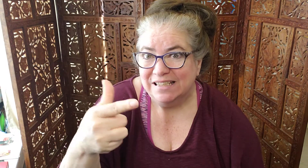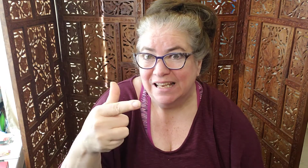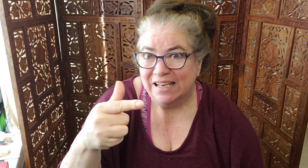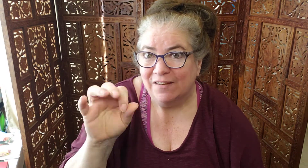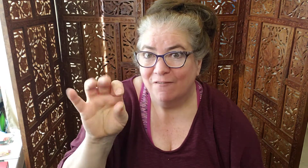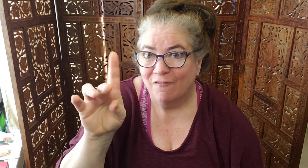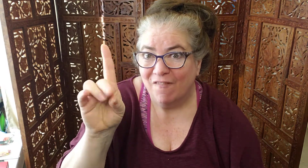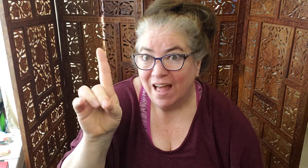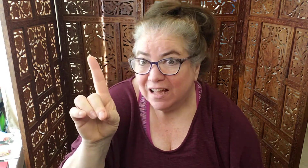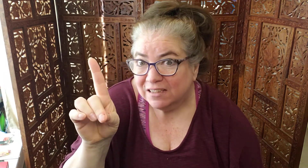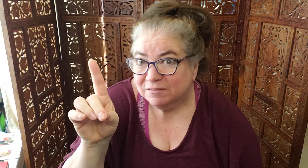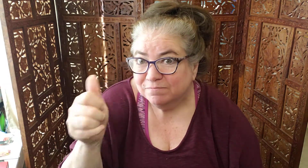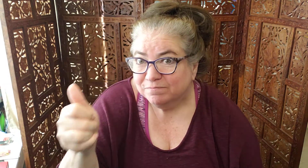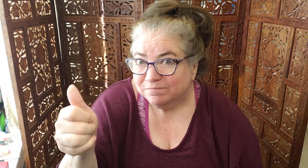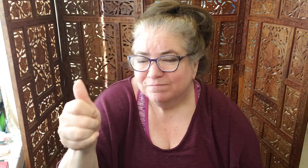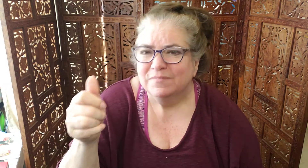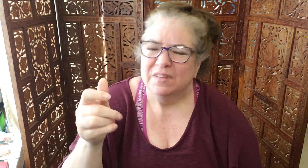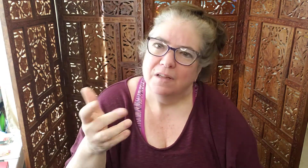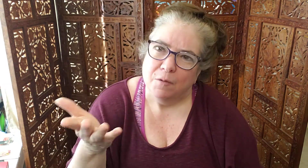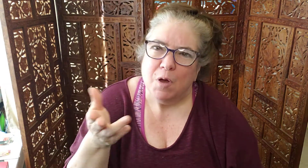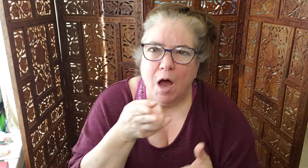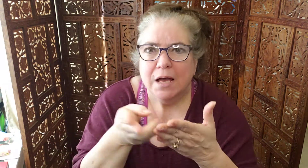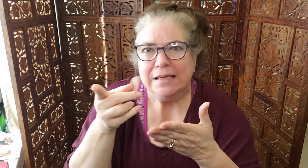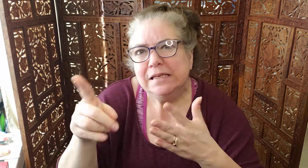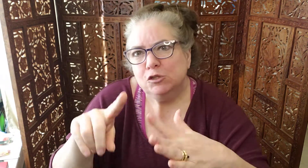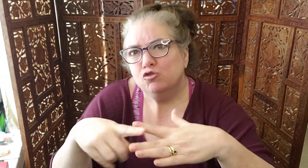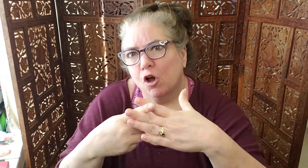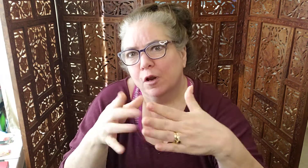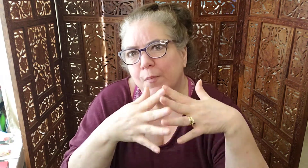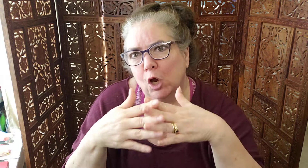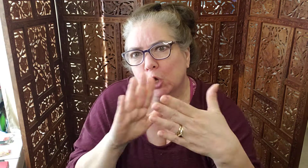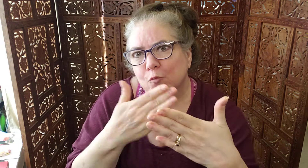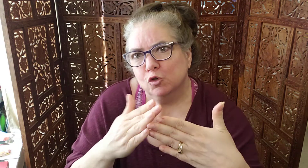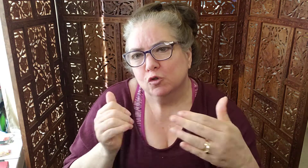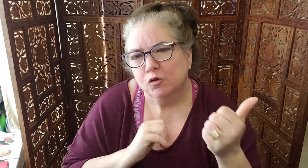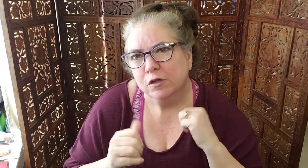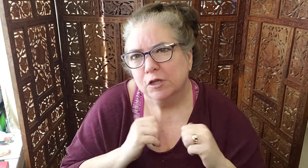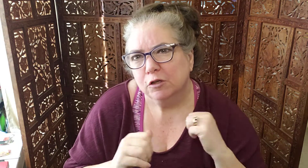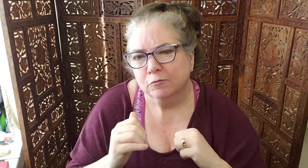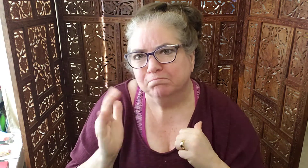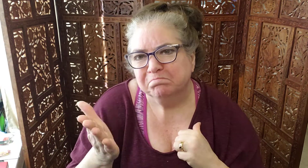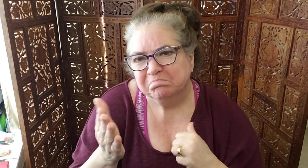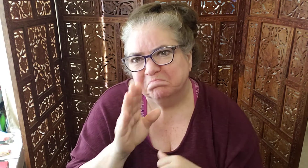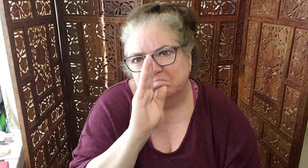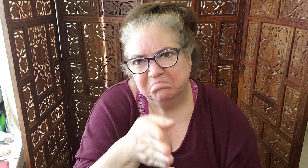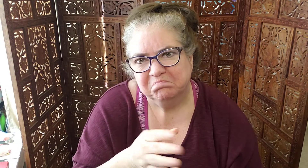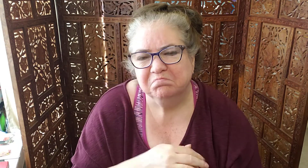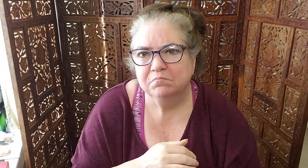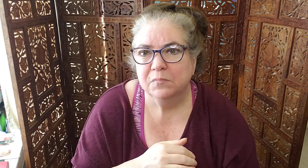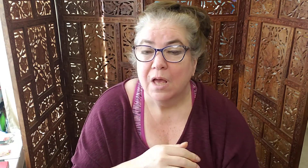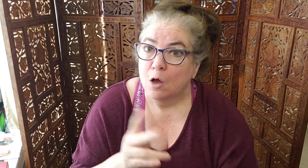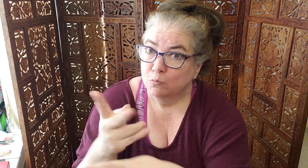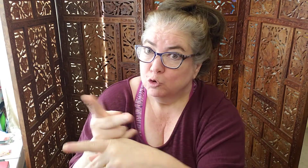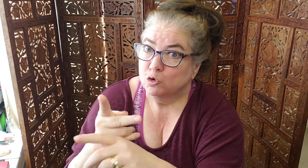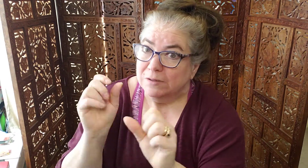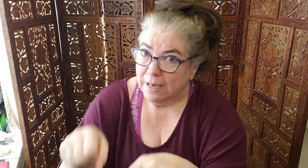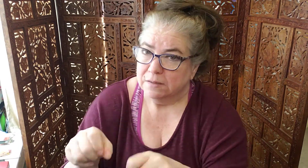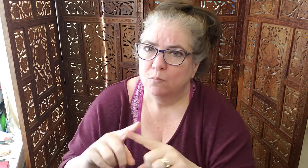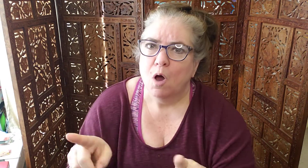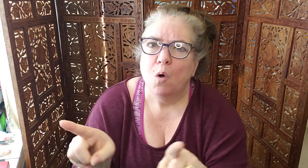he started the American Musical Theater. Let's put it right there. He was a producer, yes, but he was also a visionary.